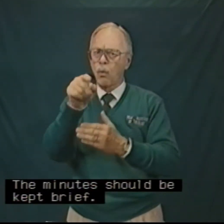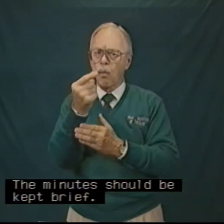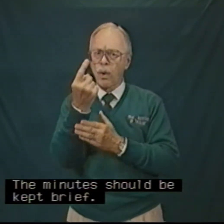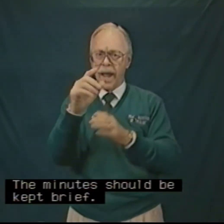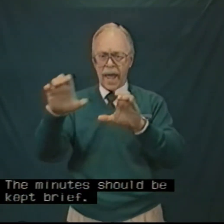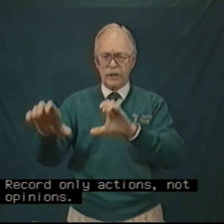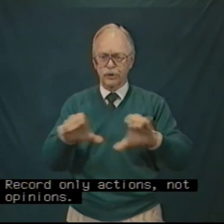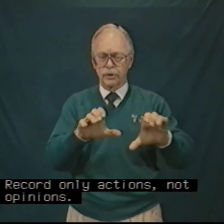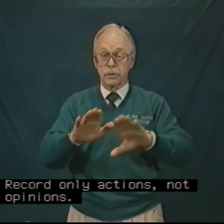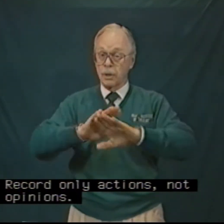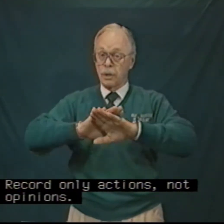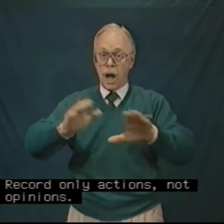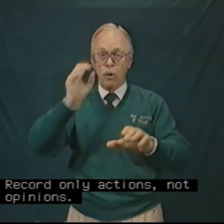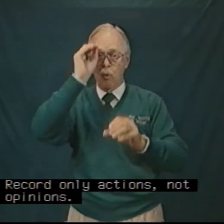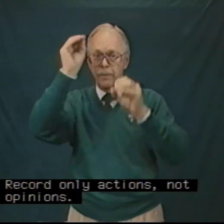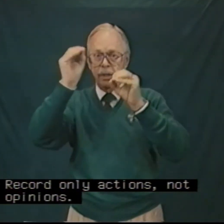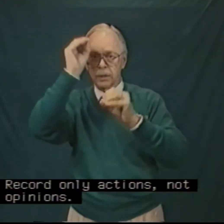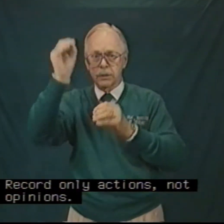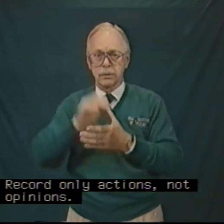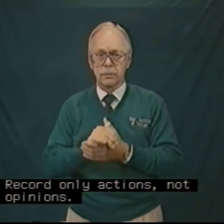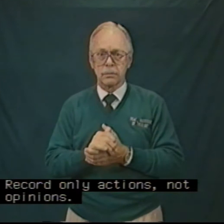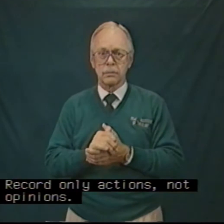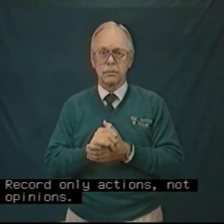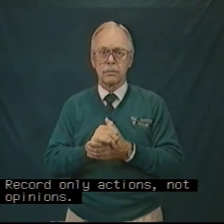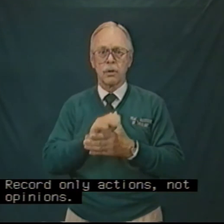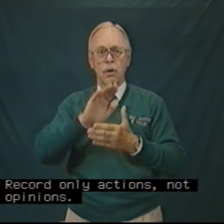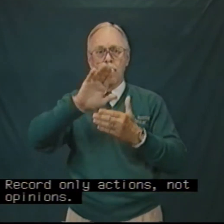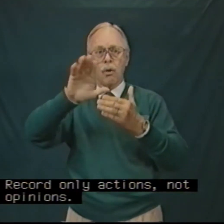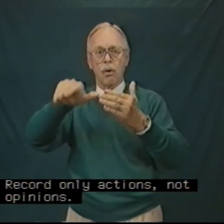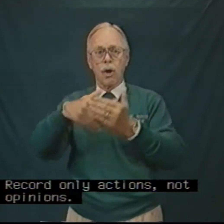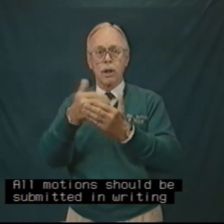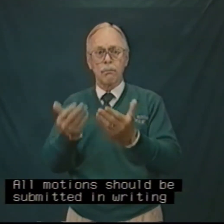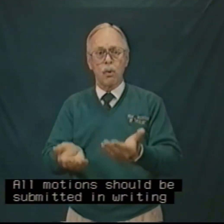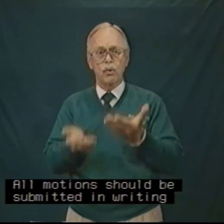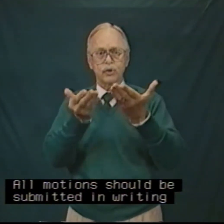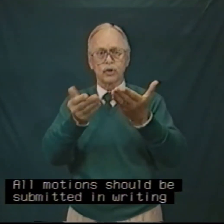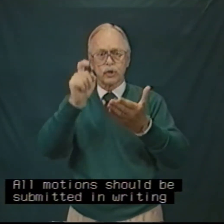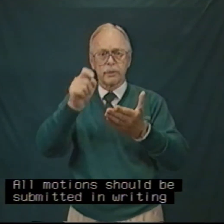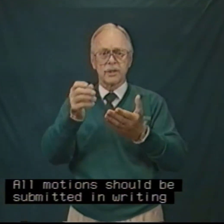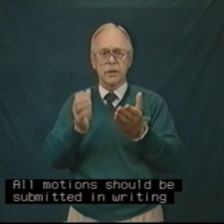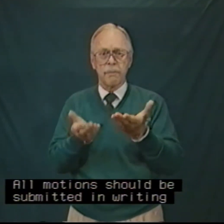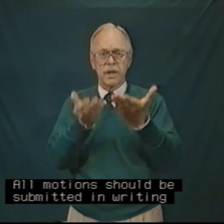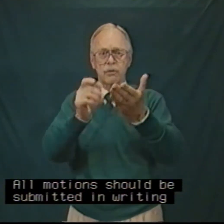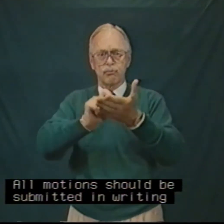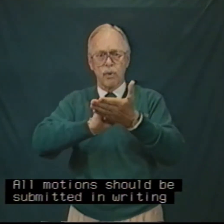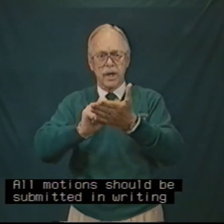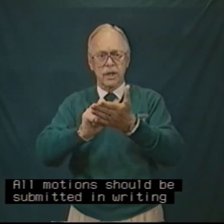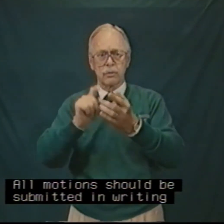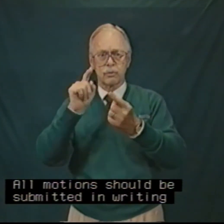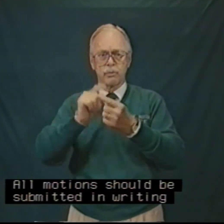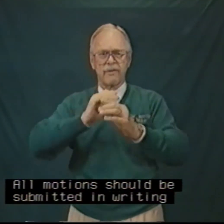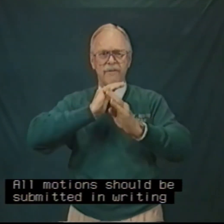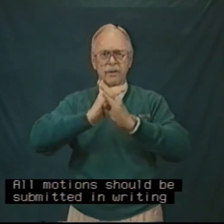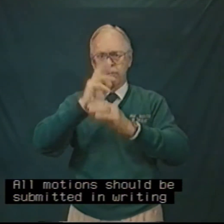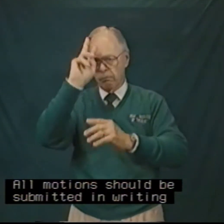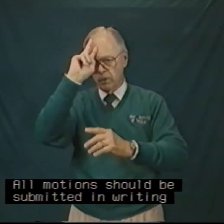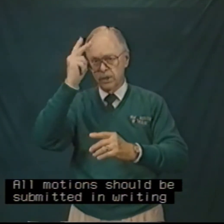All motions should be submitted in writing, to prevent misunderstanding and the exact word recorded.